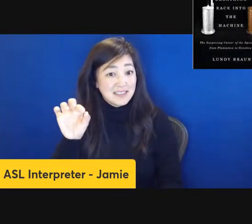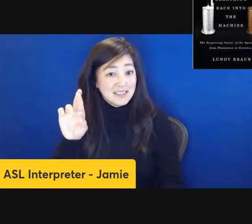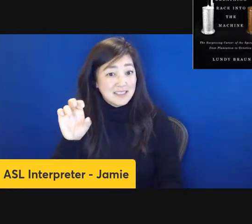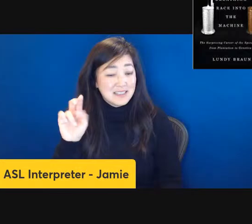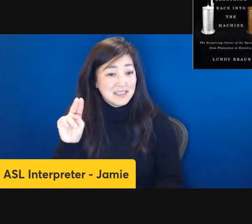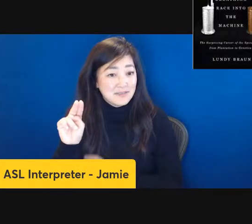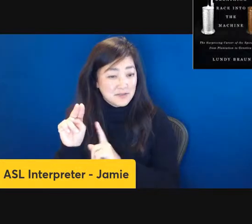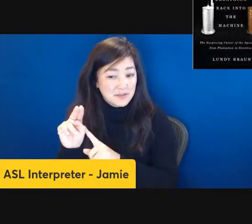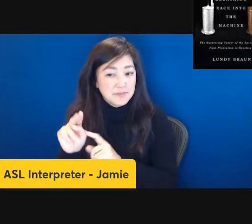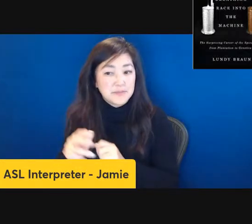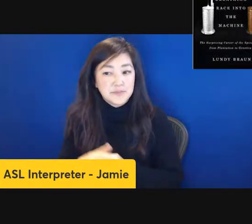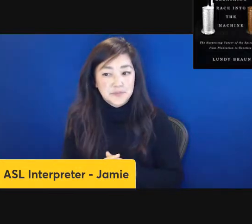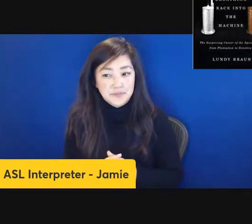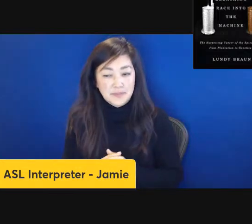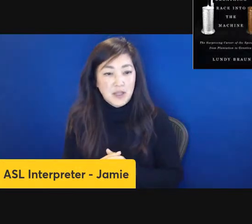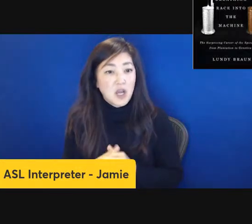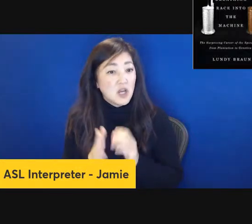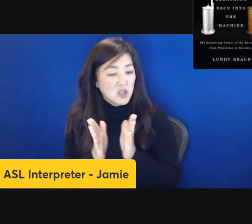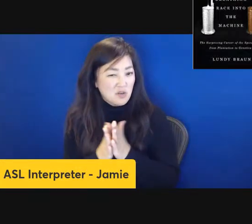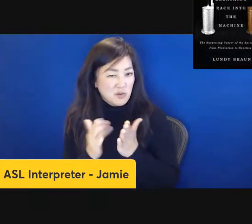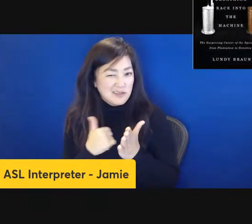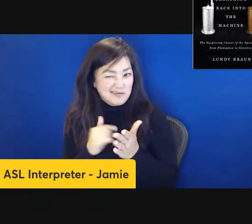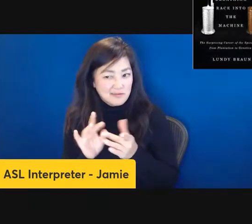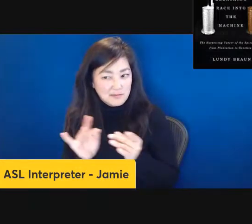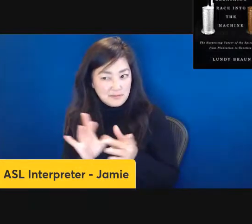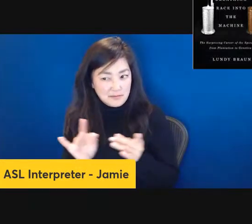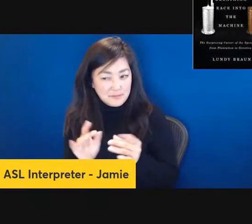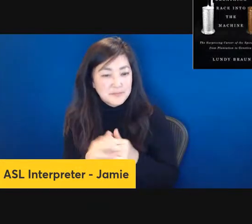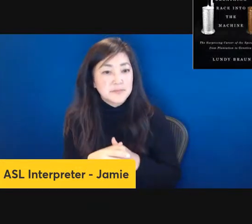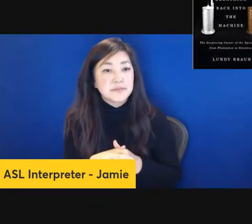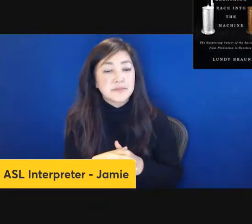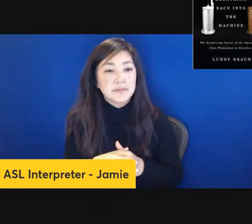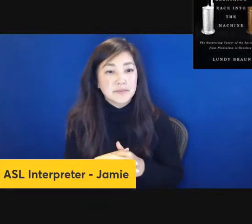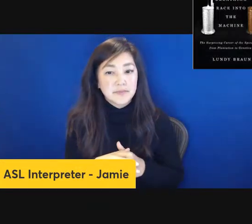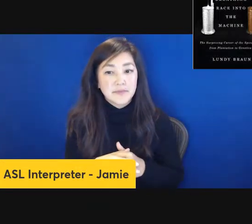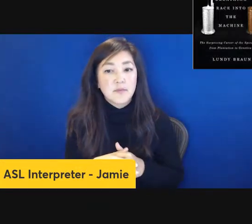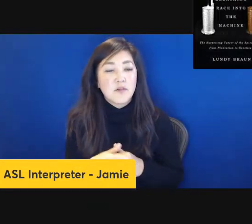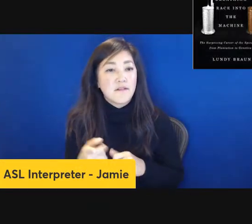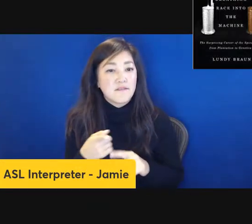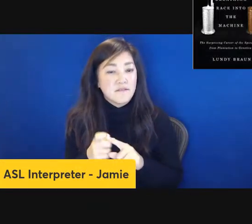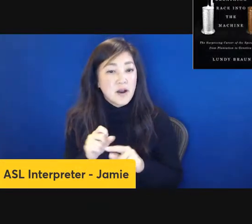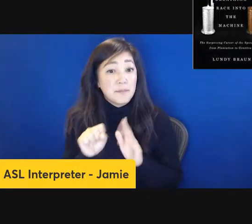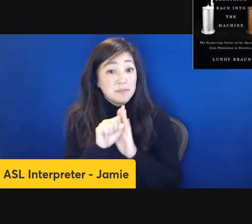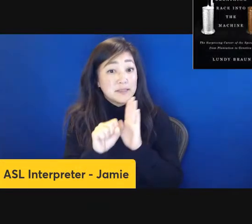the book that I'm going to mention, Notes on the State of Virginia,